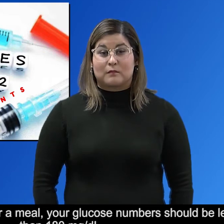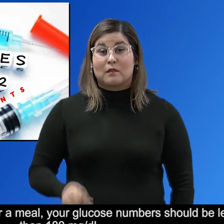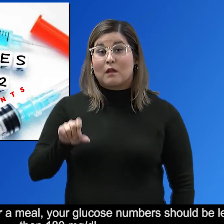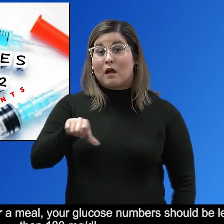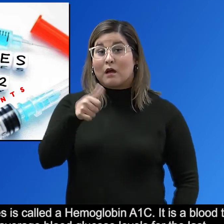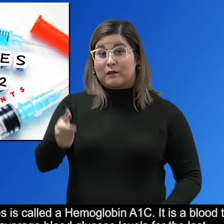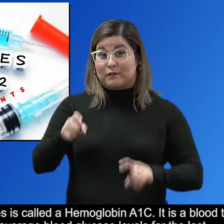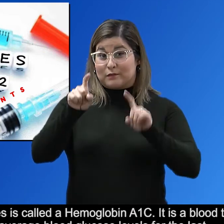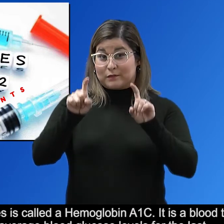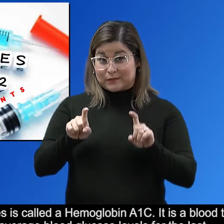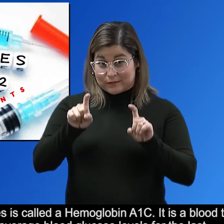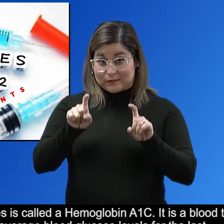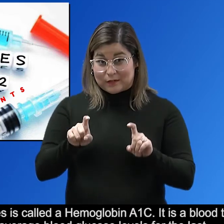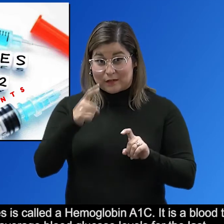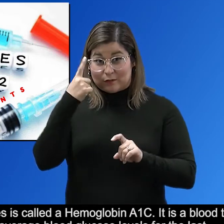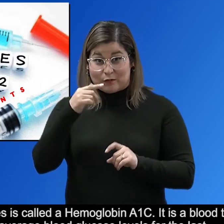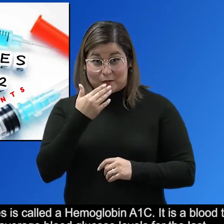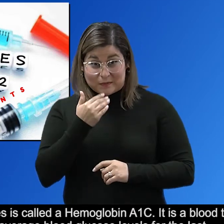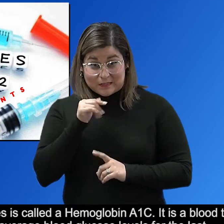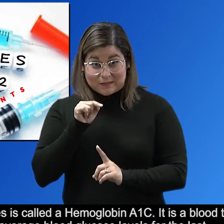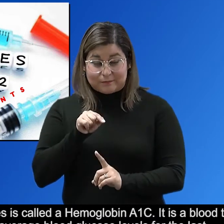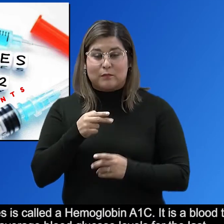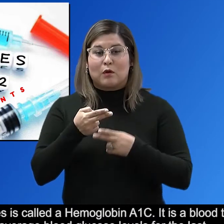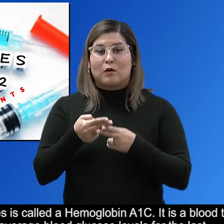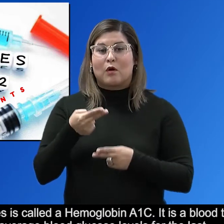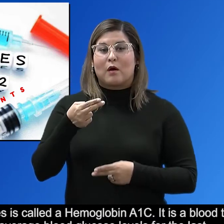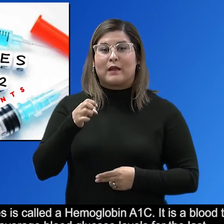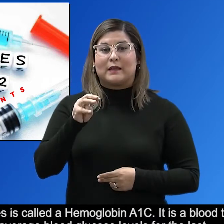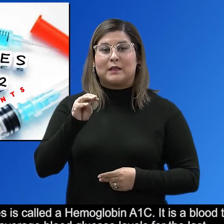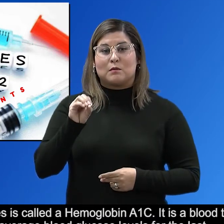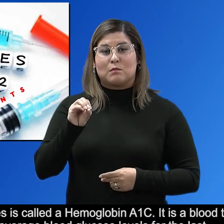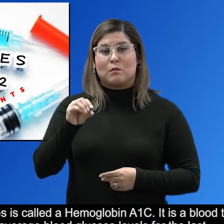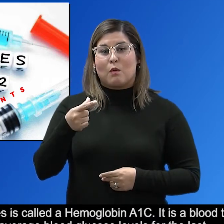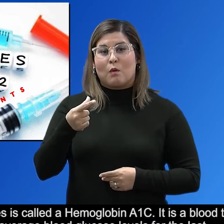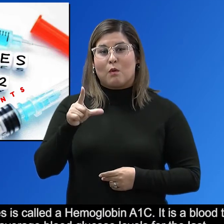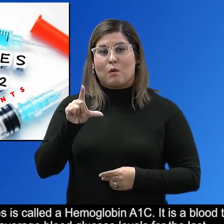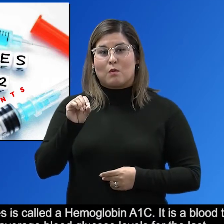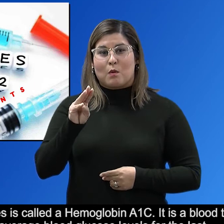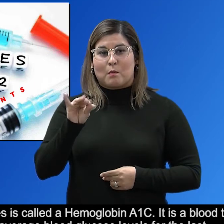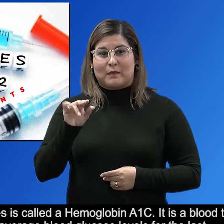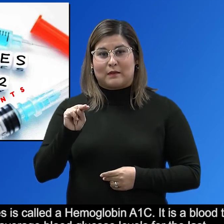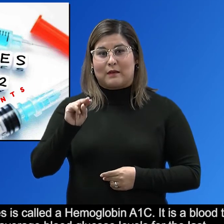Another test for diabetes is called a hemoglobin A1c.